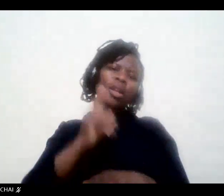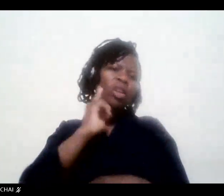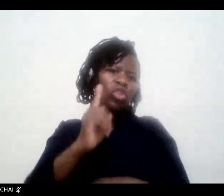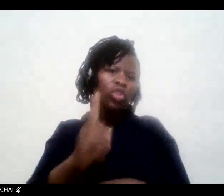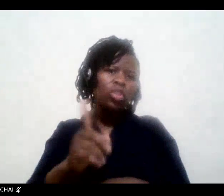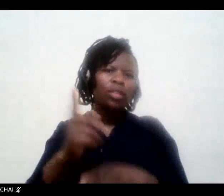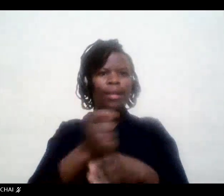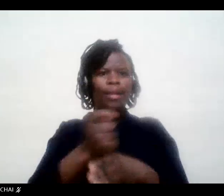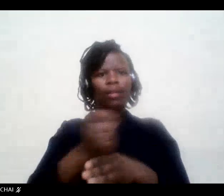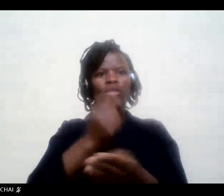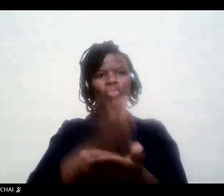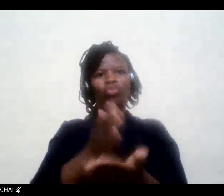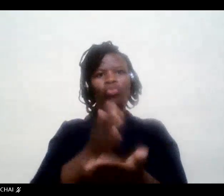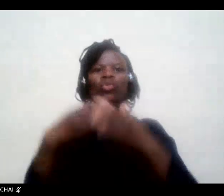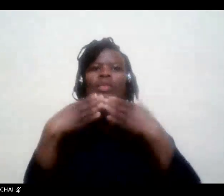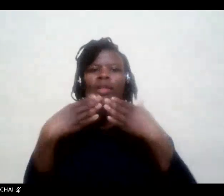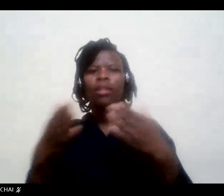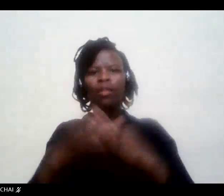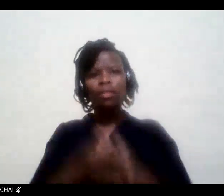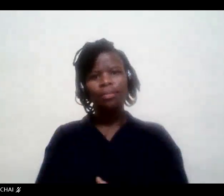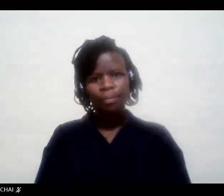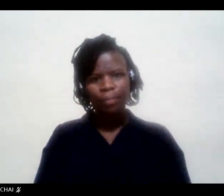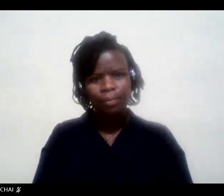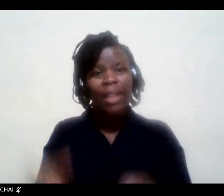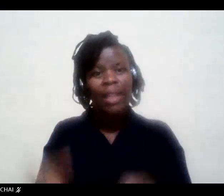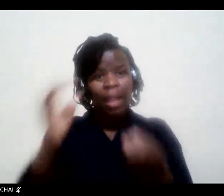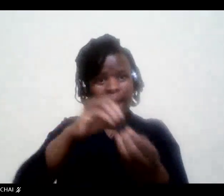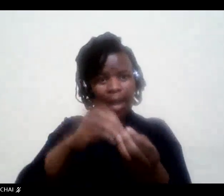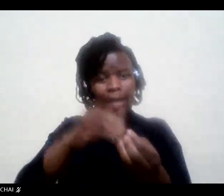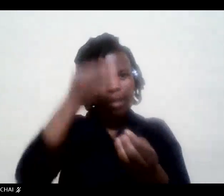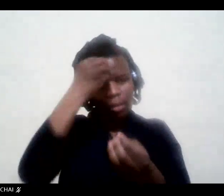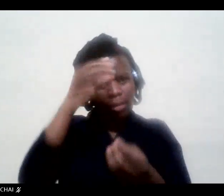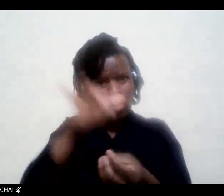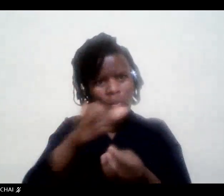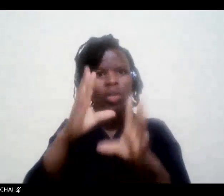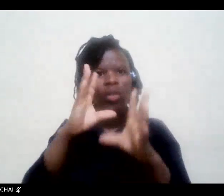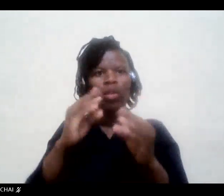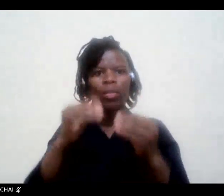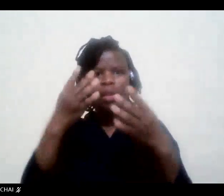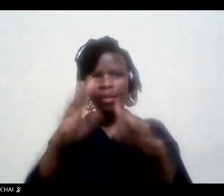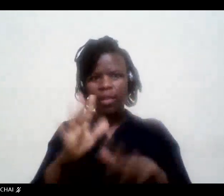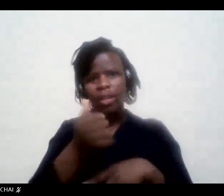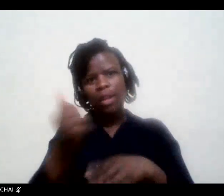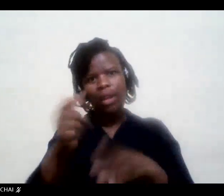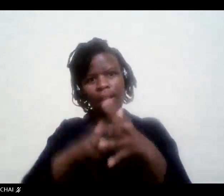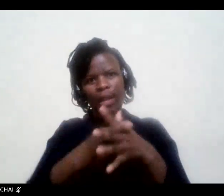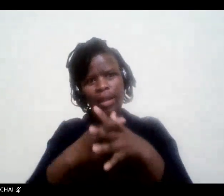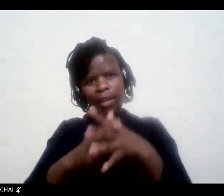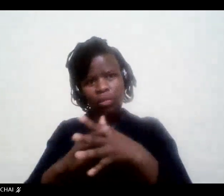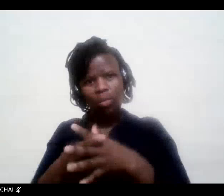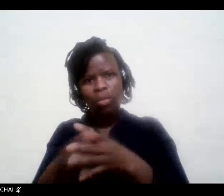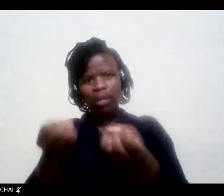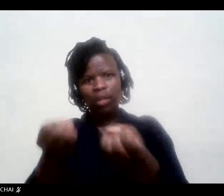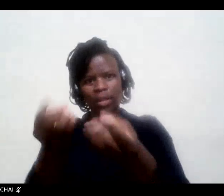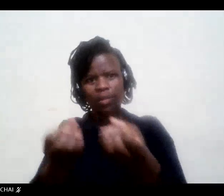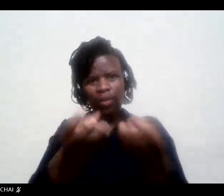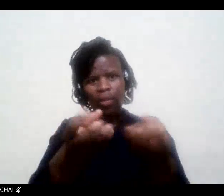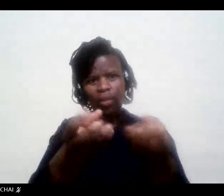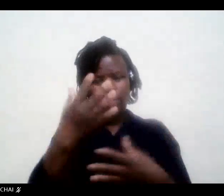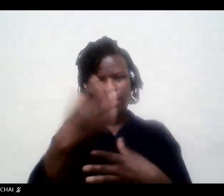Mbali. I want to add on to what you said, because that's some of the responses that I gave them in terms of Elena,